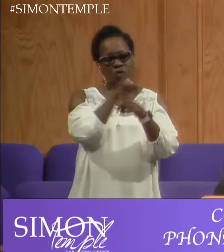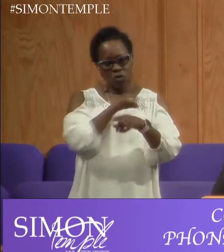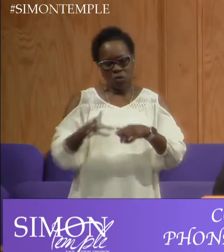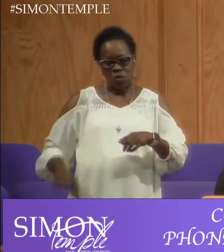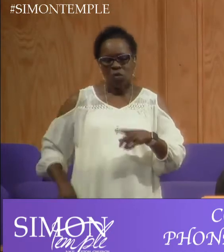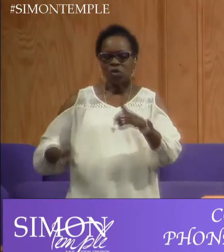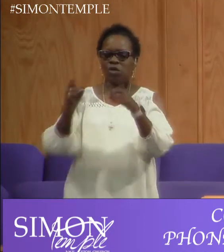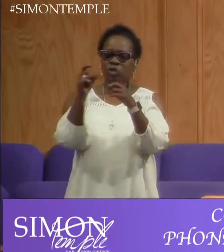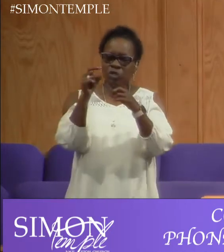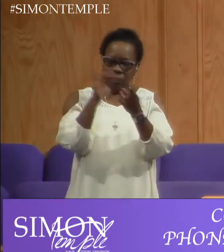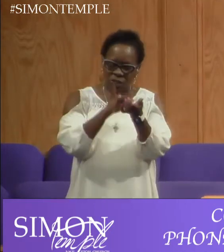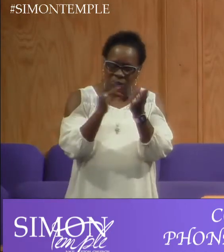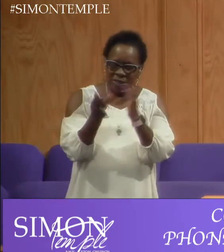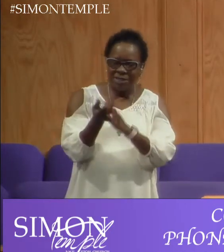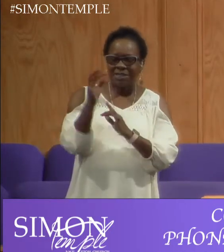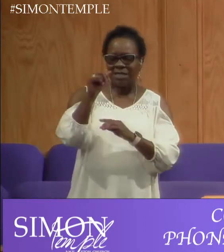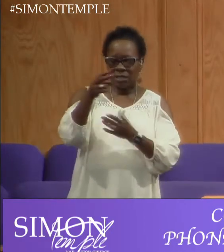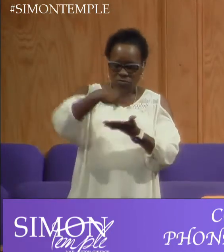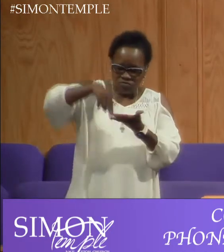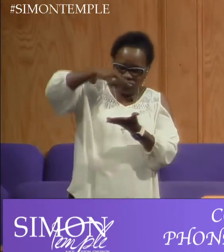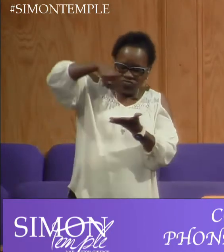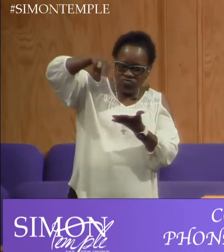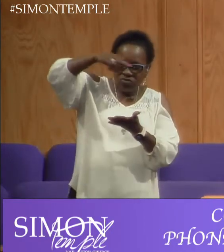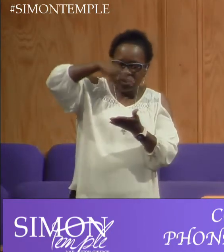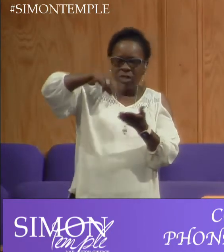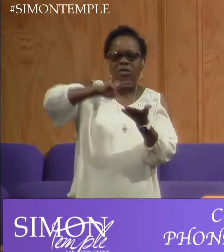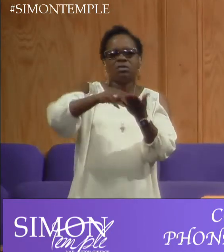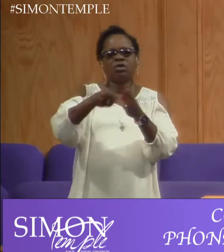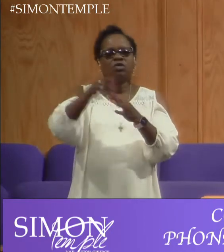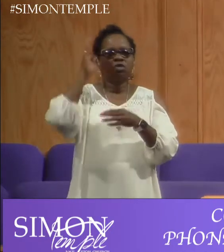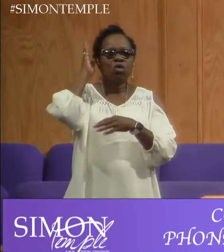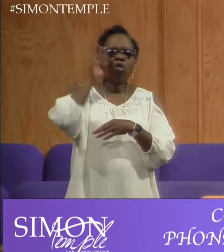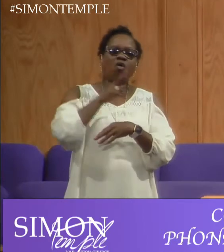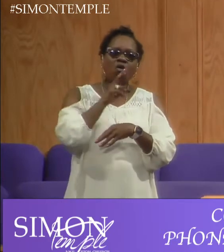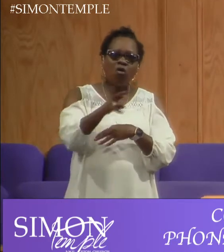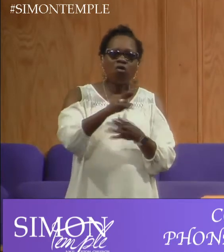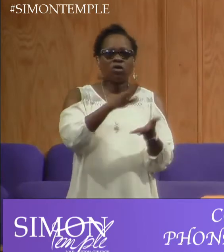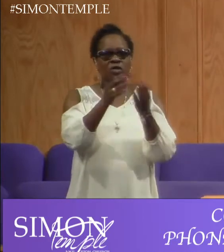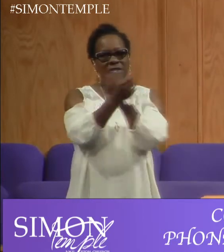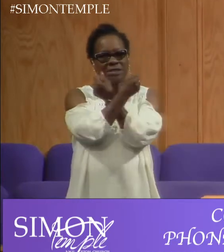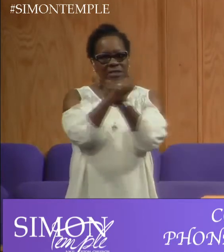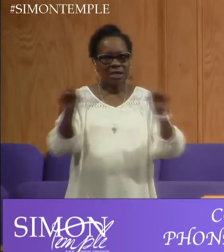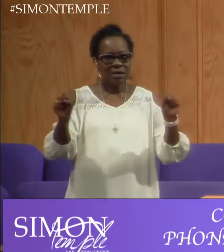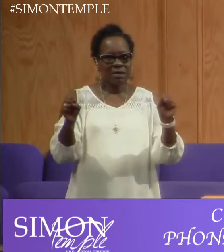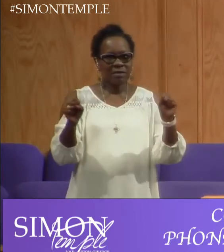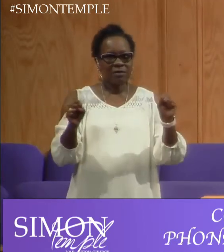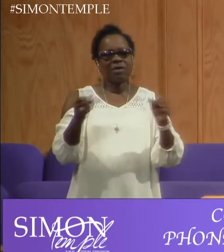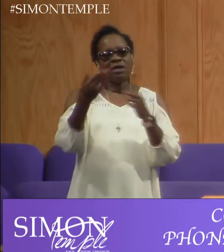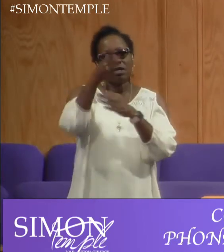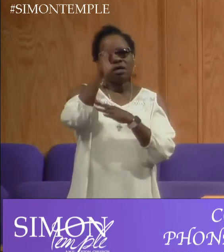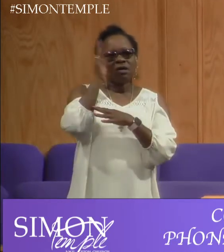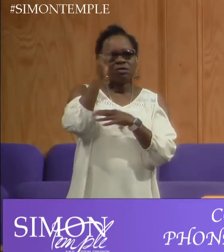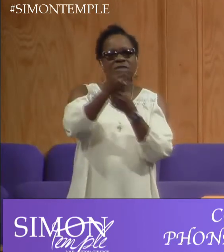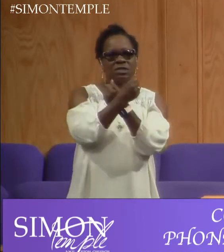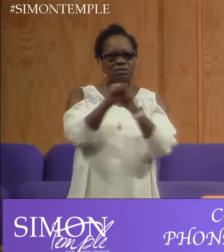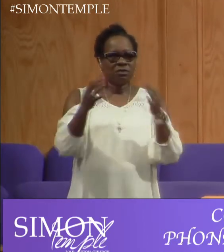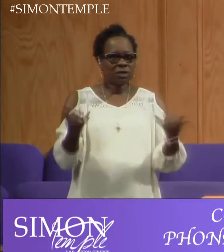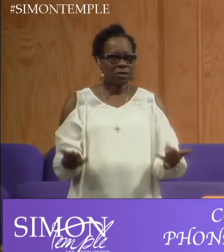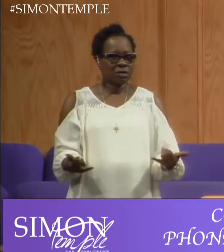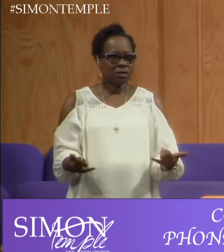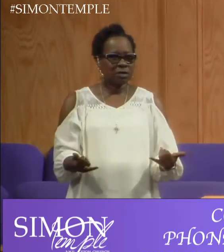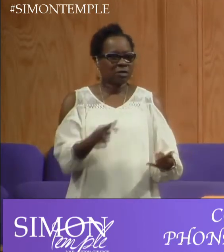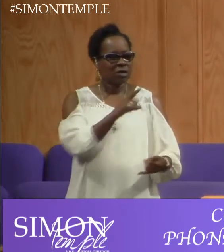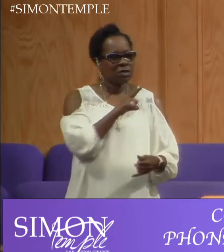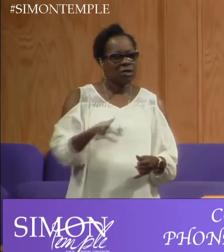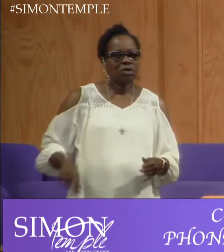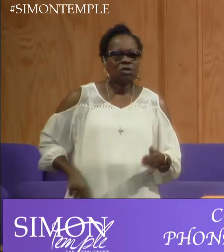raised from the dead, then thou art saved. If you believe that and you're willing to and ready to repent of your sins, God will save you right now. The